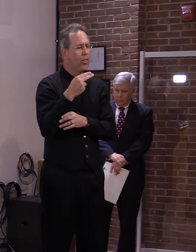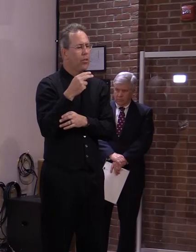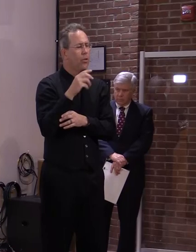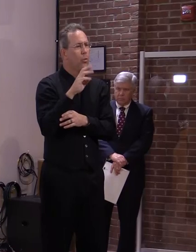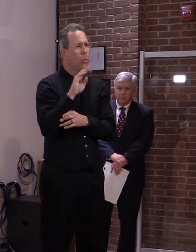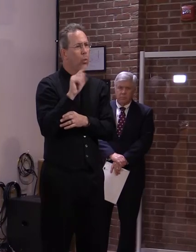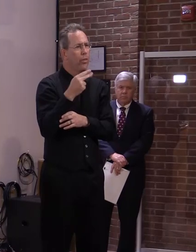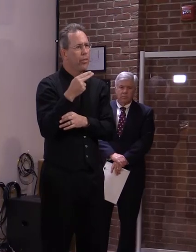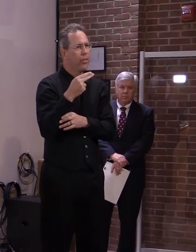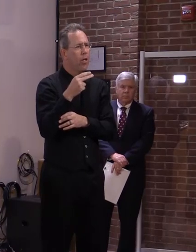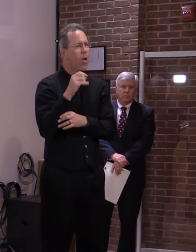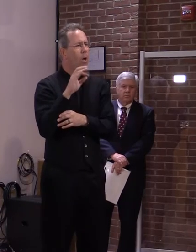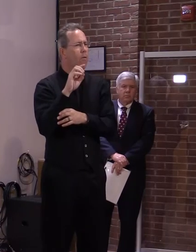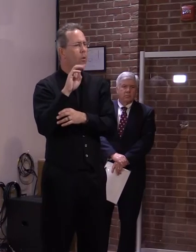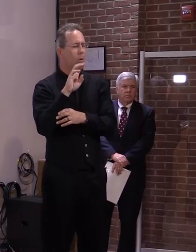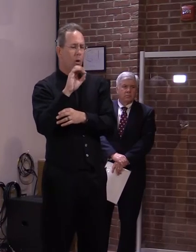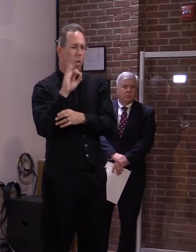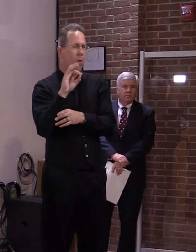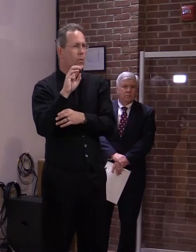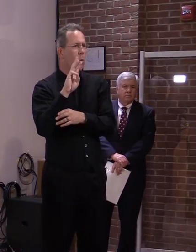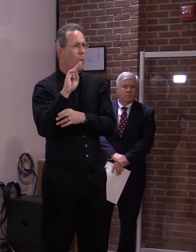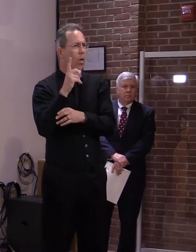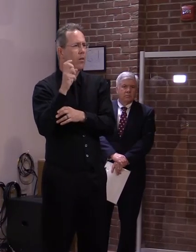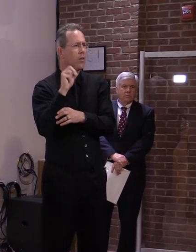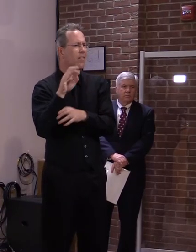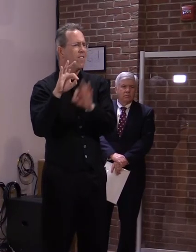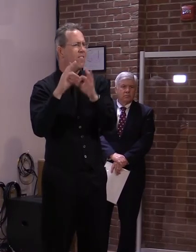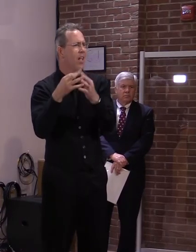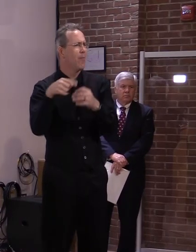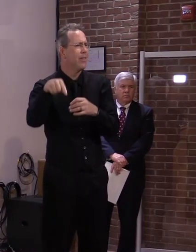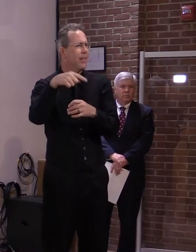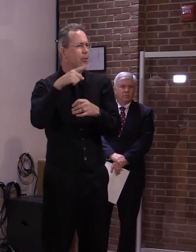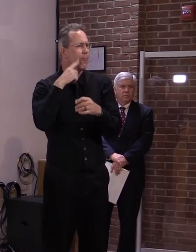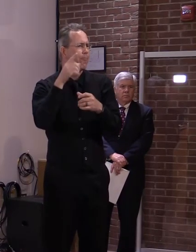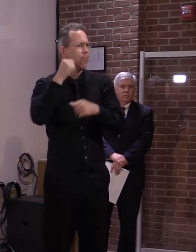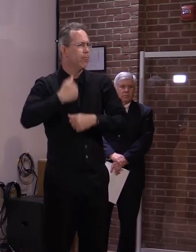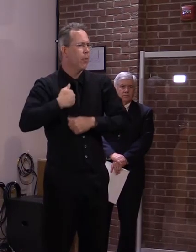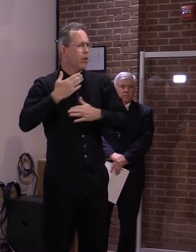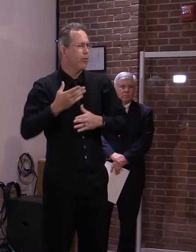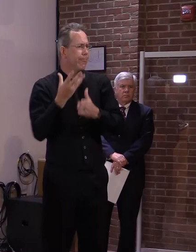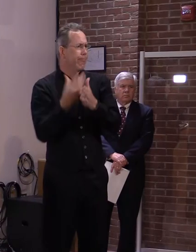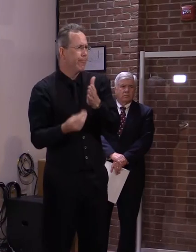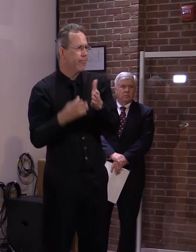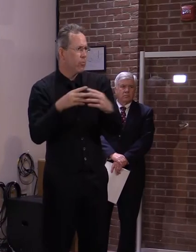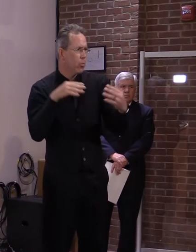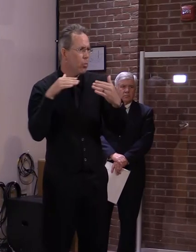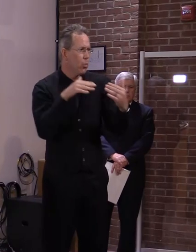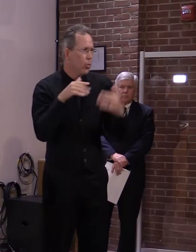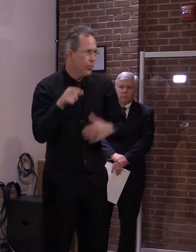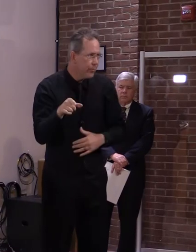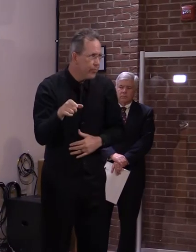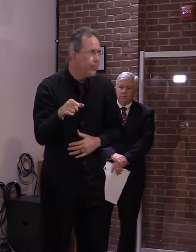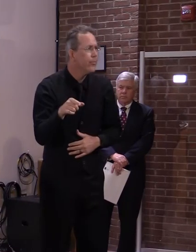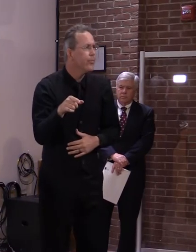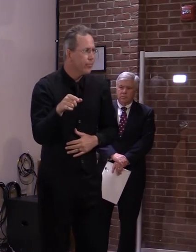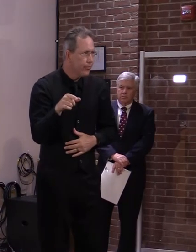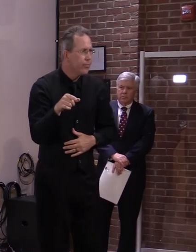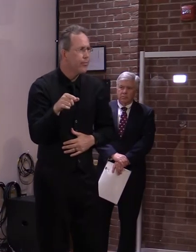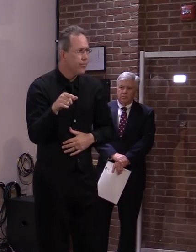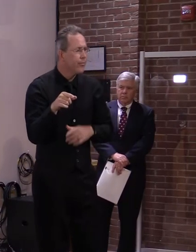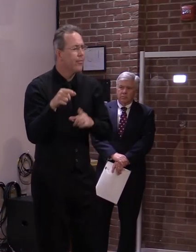global war on terror. After the event, I spoke with the parents of Sergeant